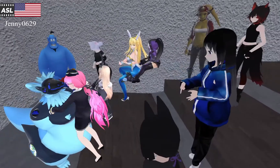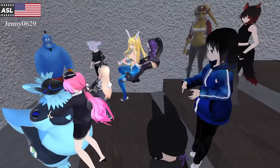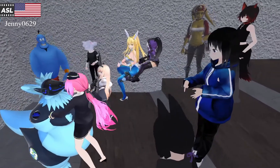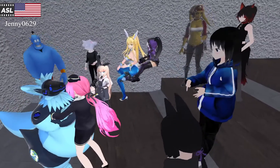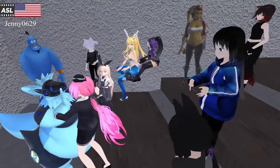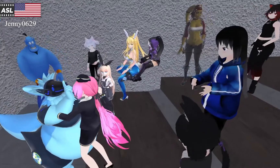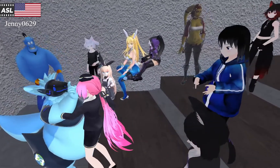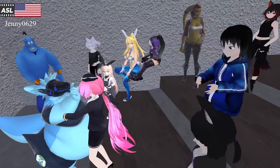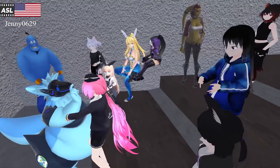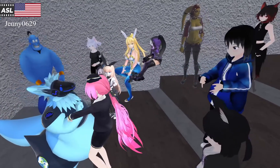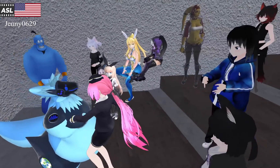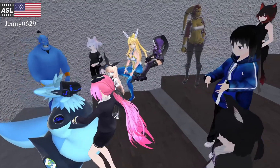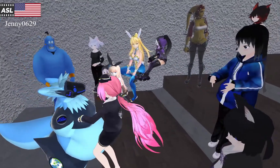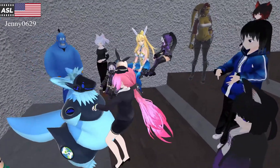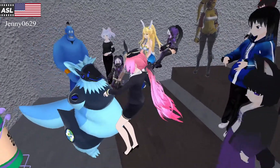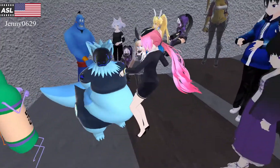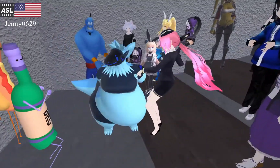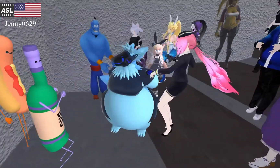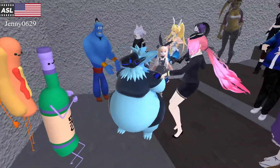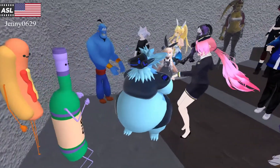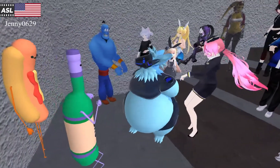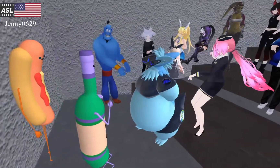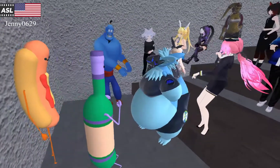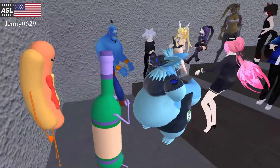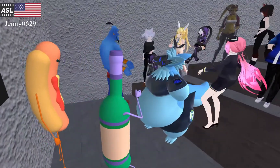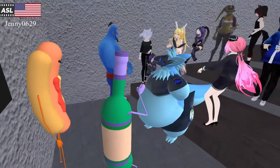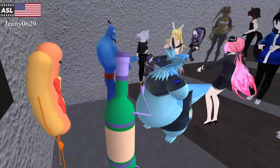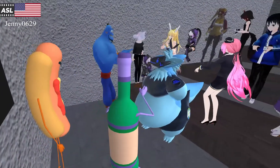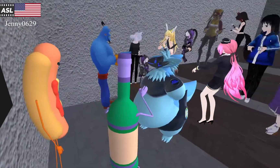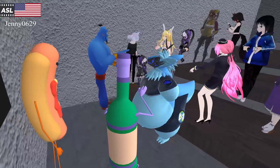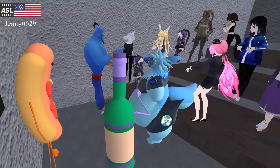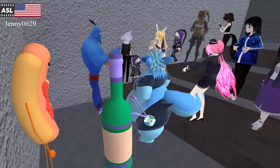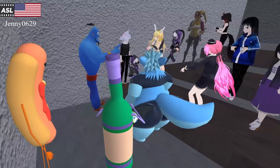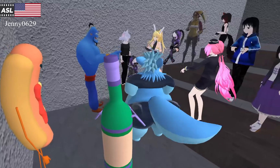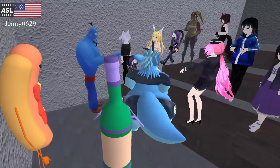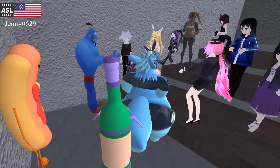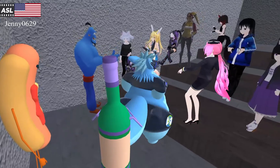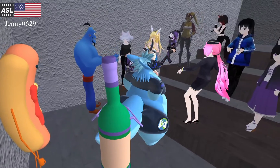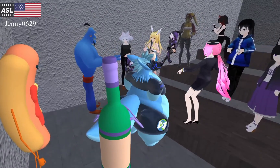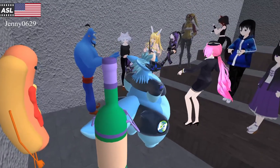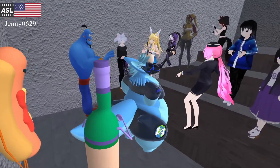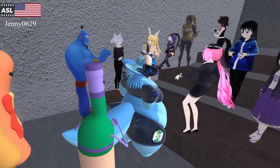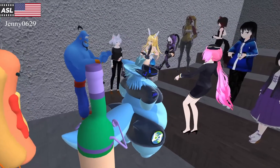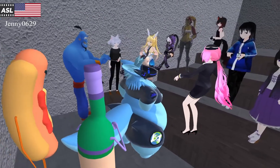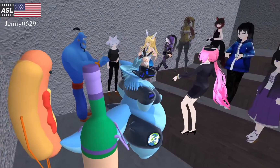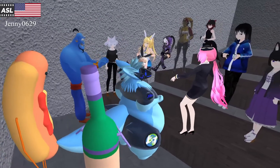else is dancing. Yeah, that makes sense. Okay, so maybe We We're ready? we're practicing. You guys are ready? Practically ready?